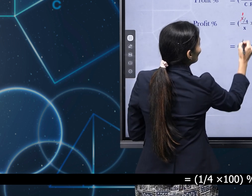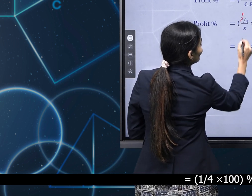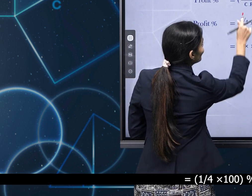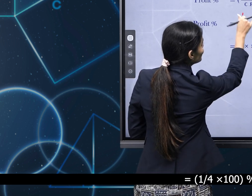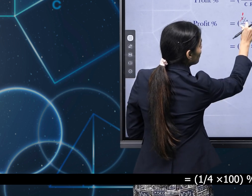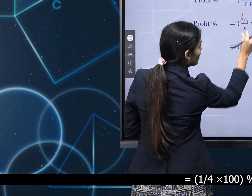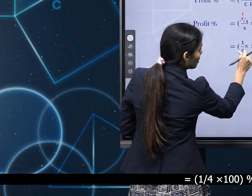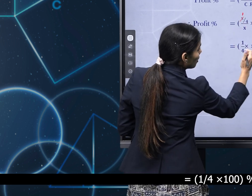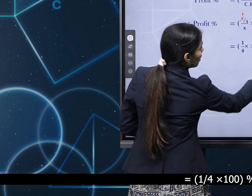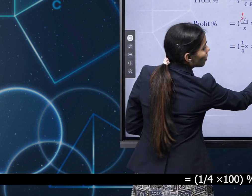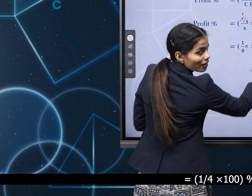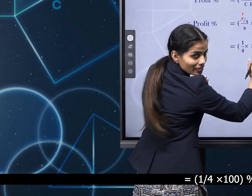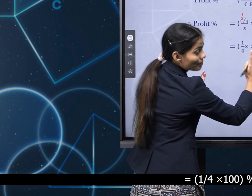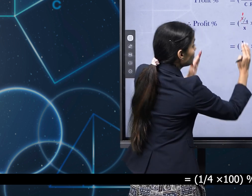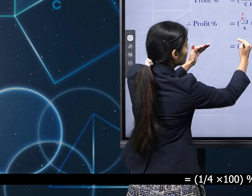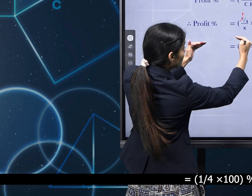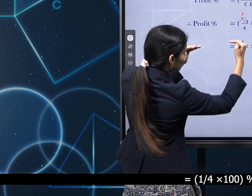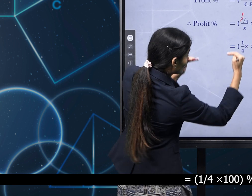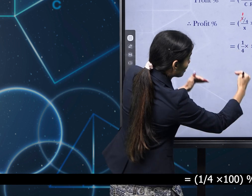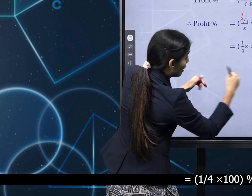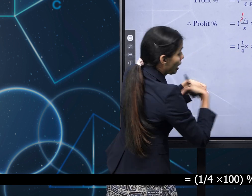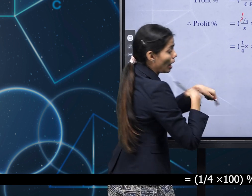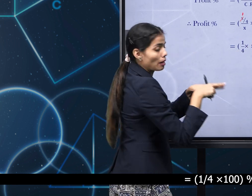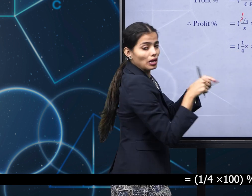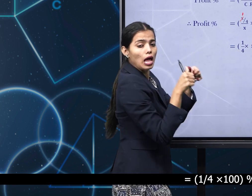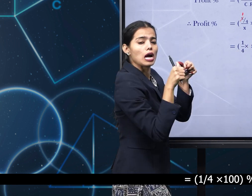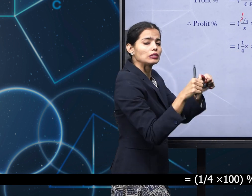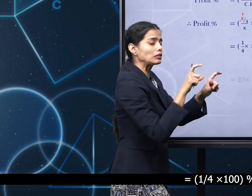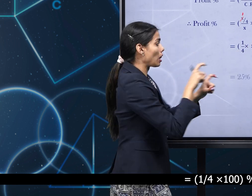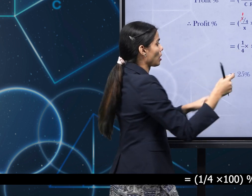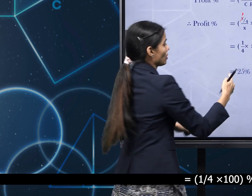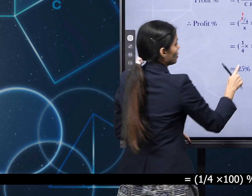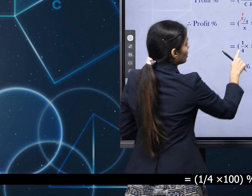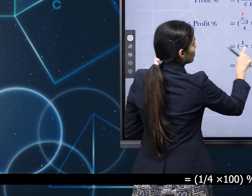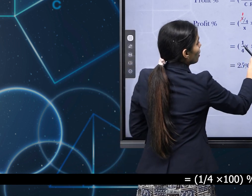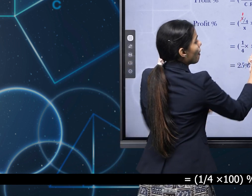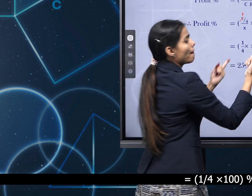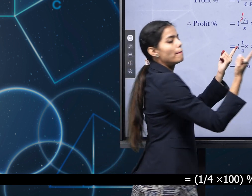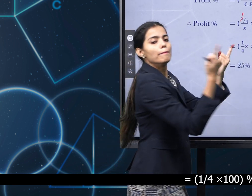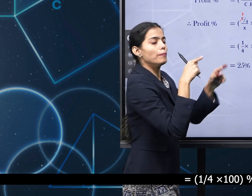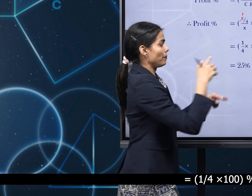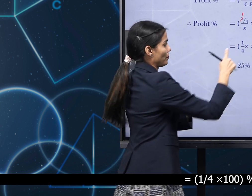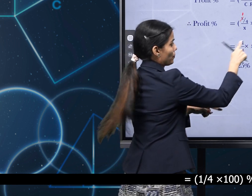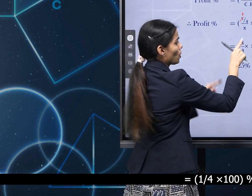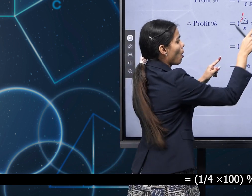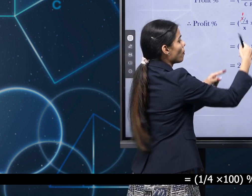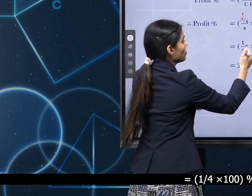25%.